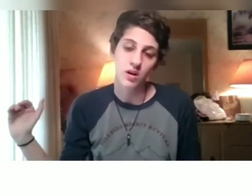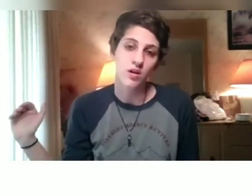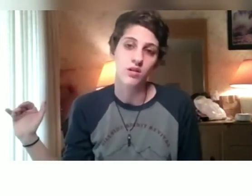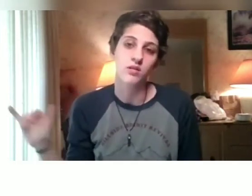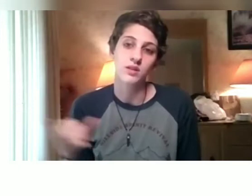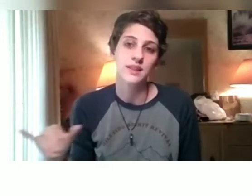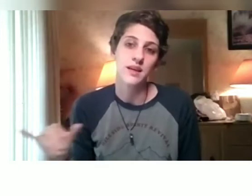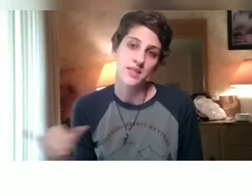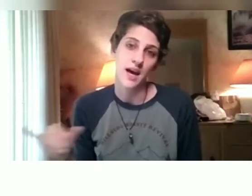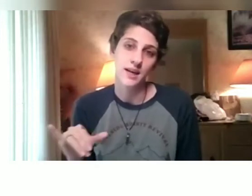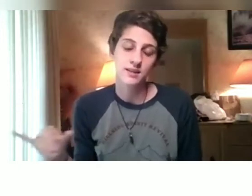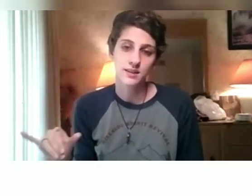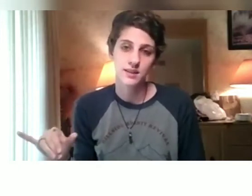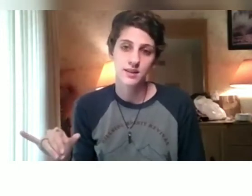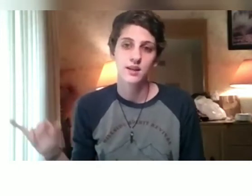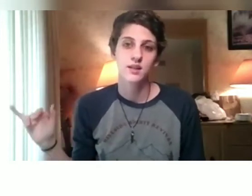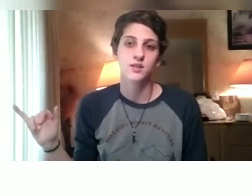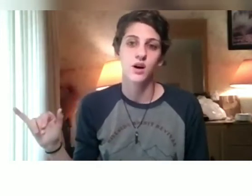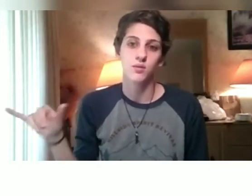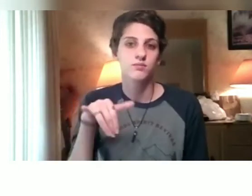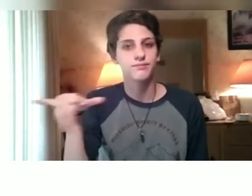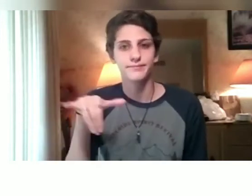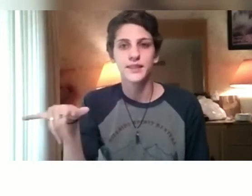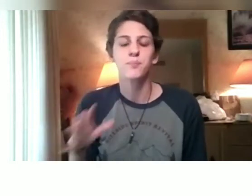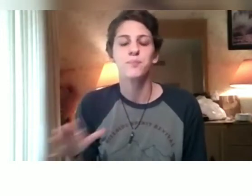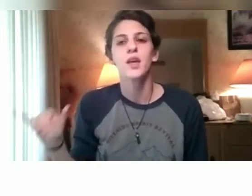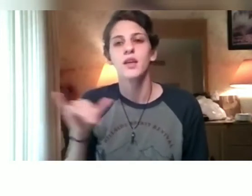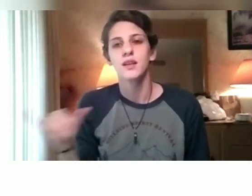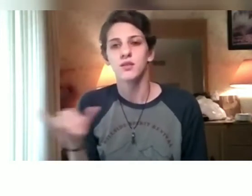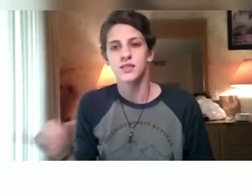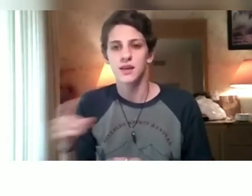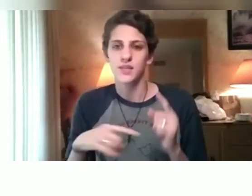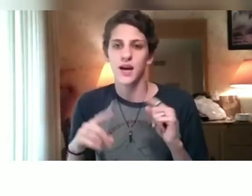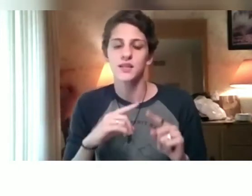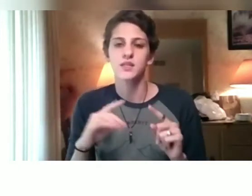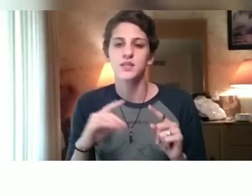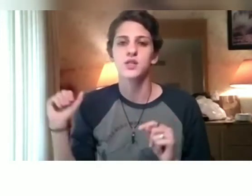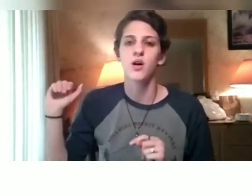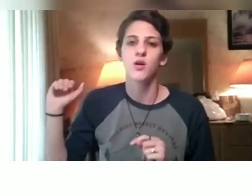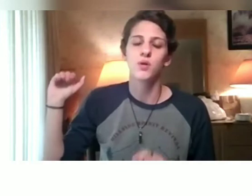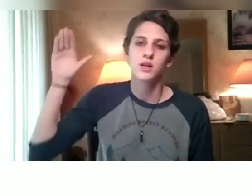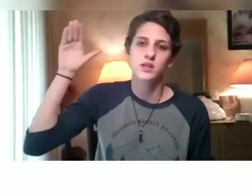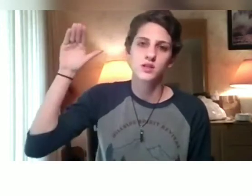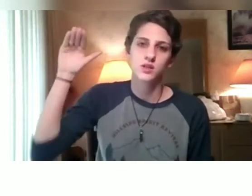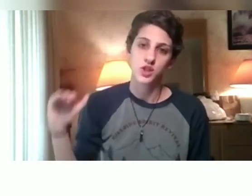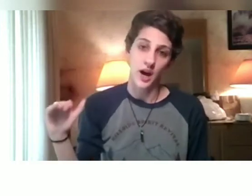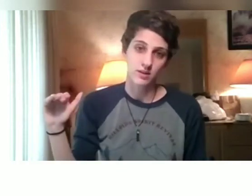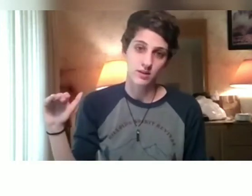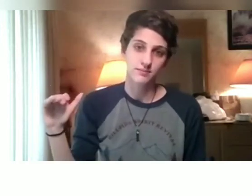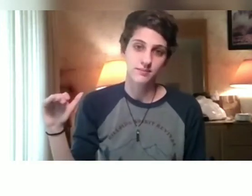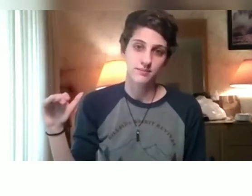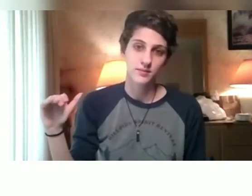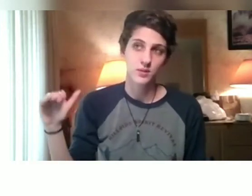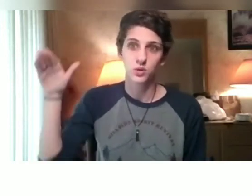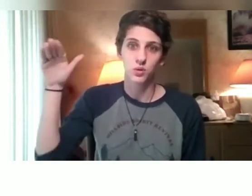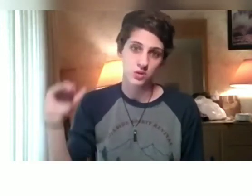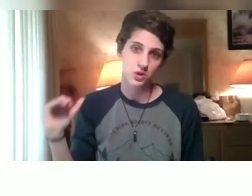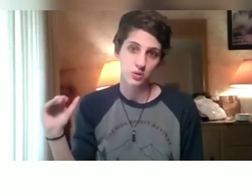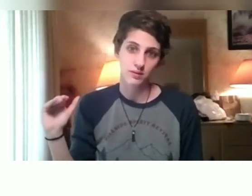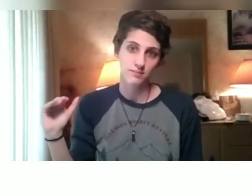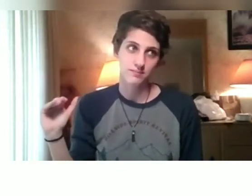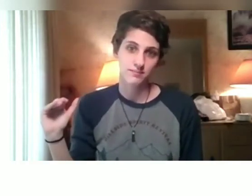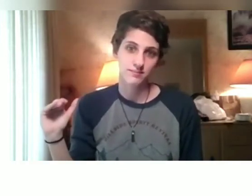short are the same sign. So, they're the same sign. So, child